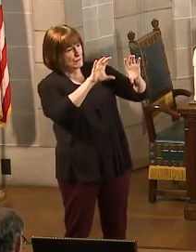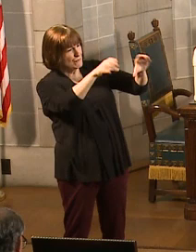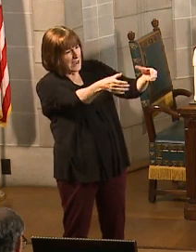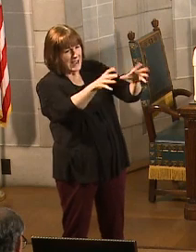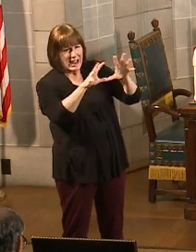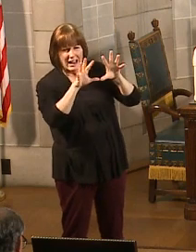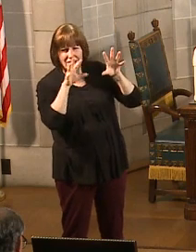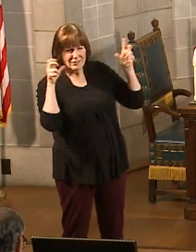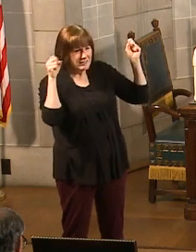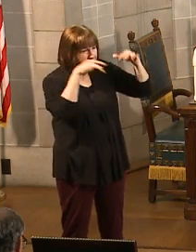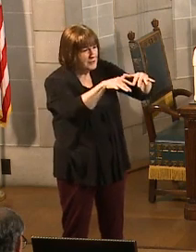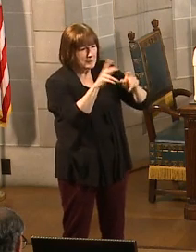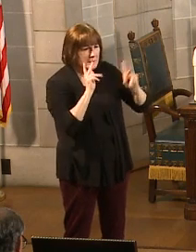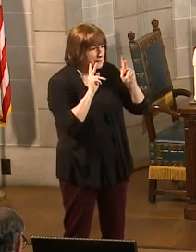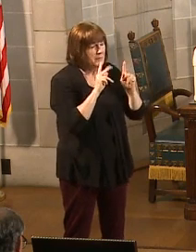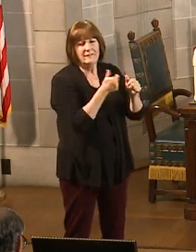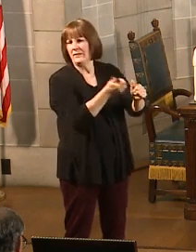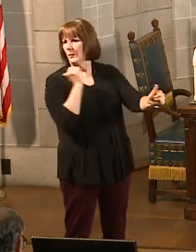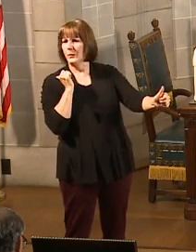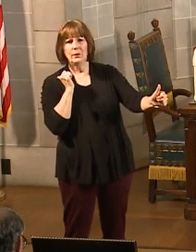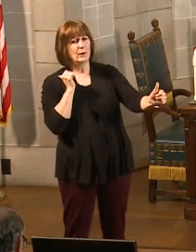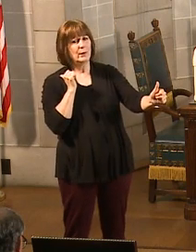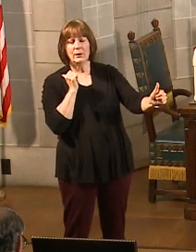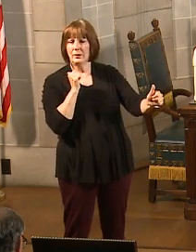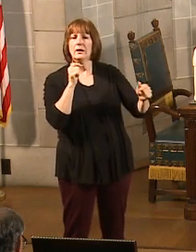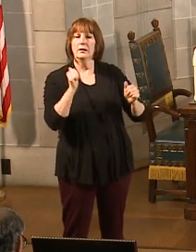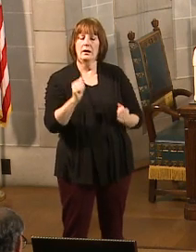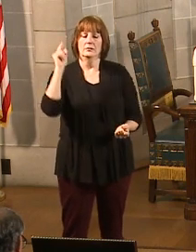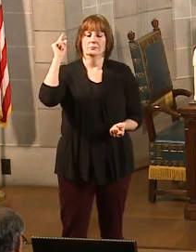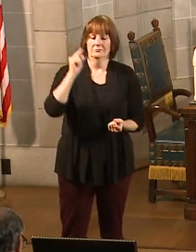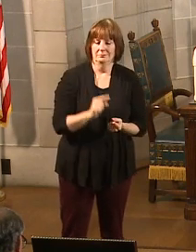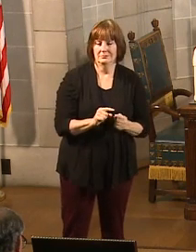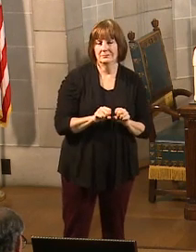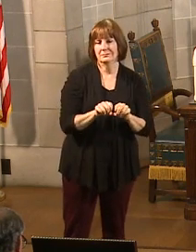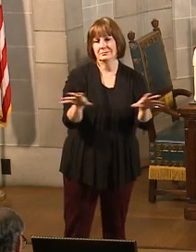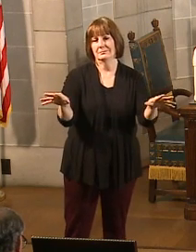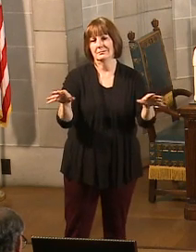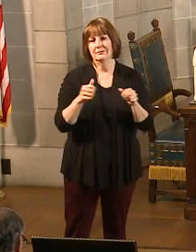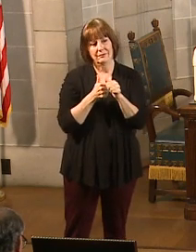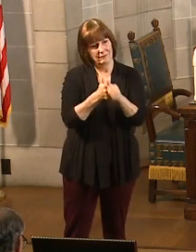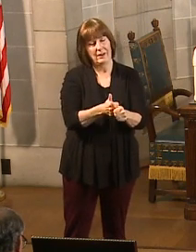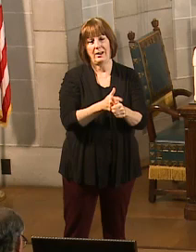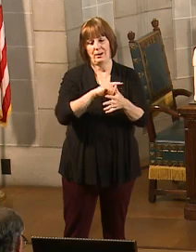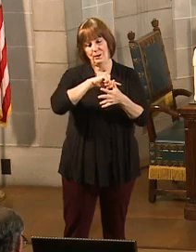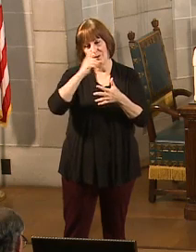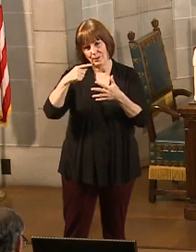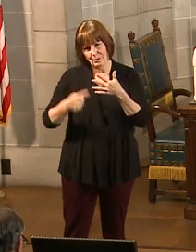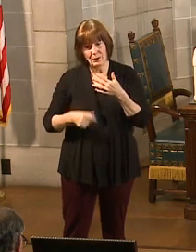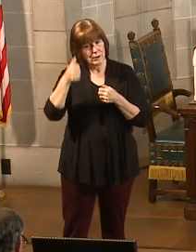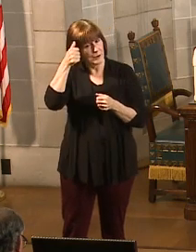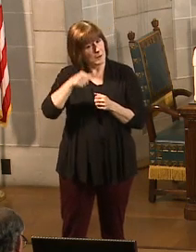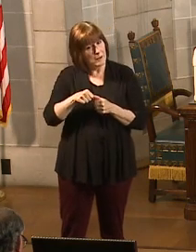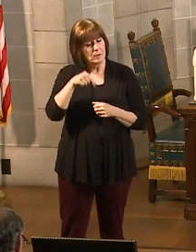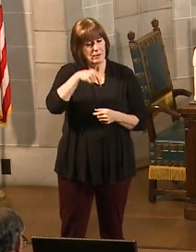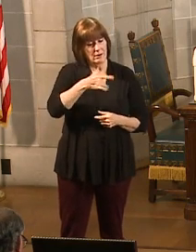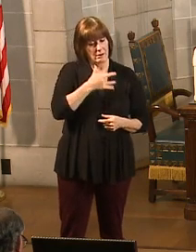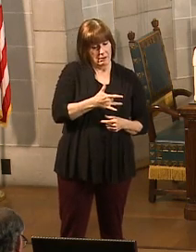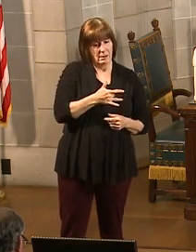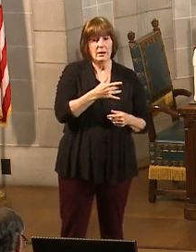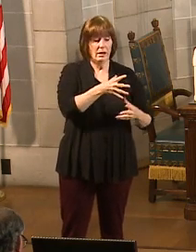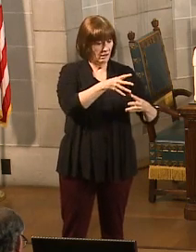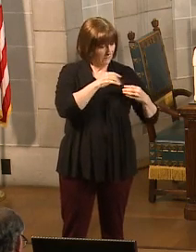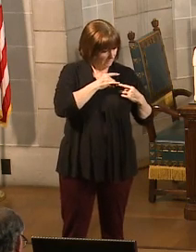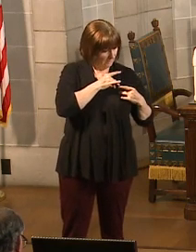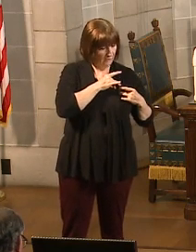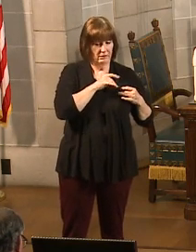or restaurants. Those are all opportunities to be able to slow the spread of the virus by following those guidelines. Remember, this virus spreads from one person to another person. If